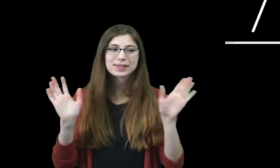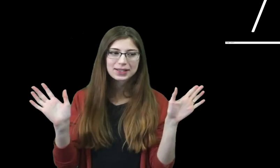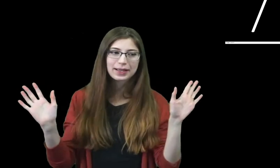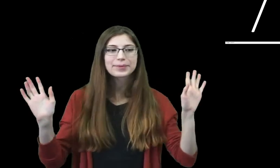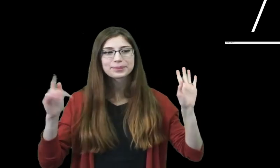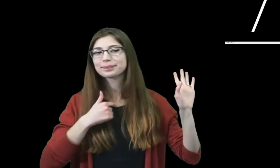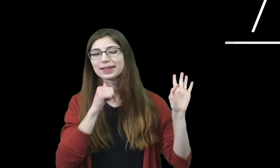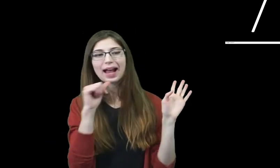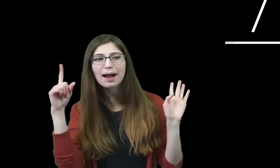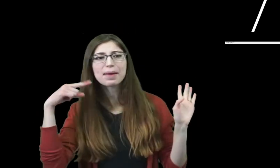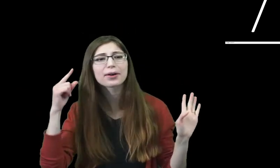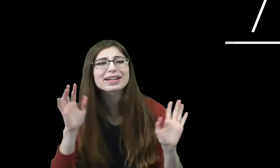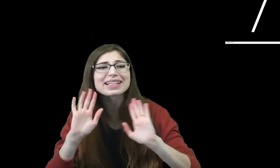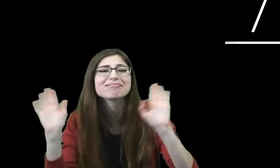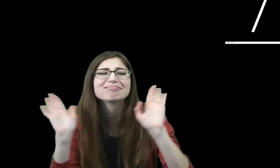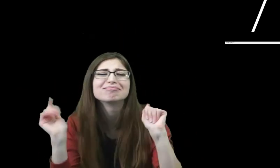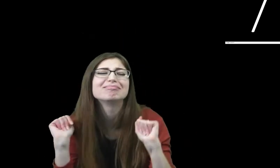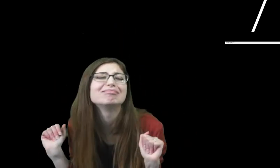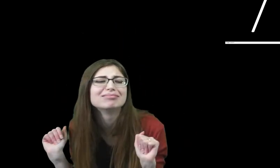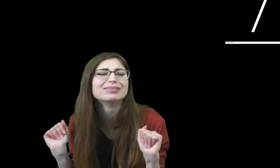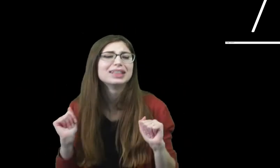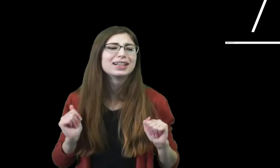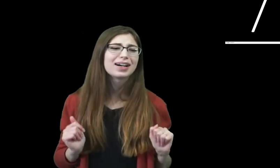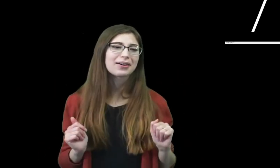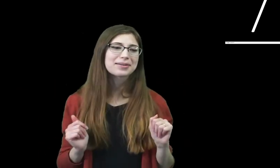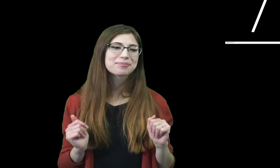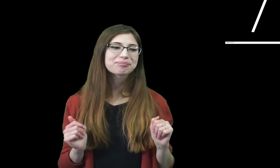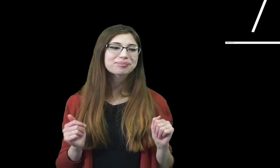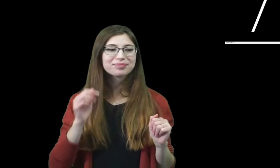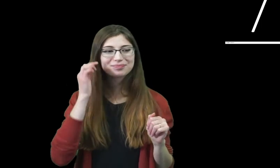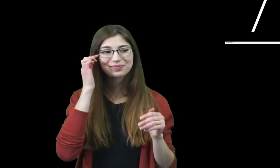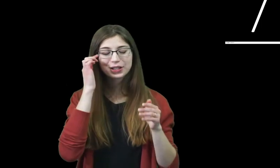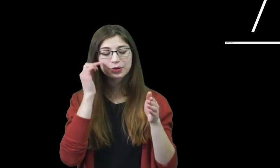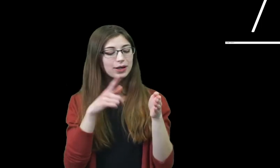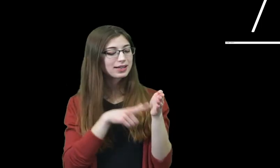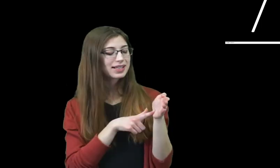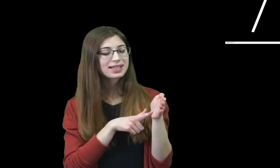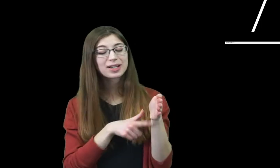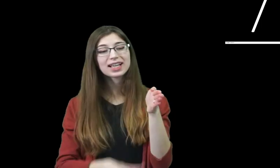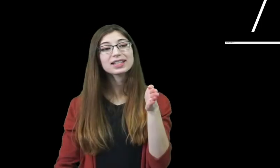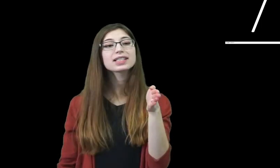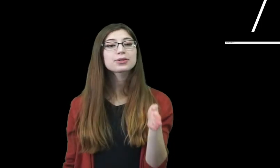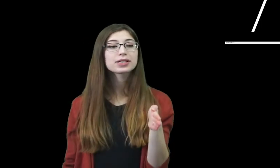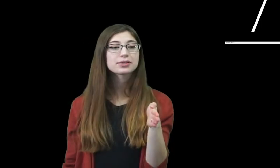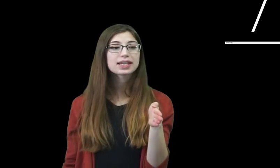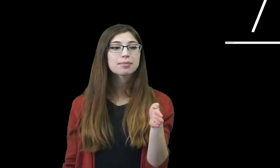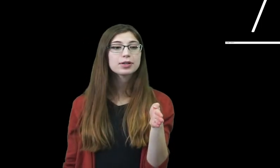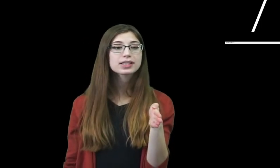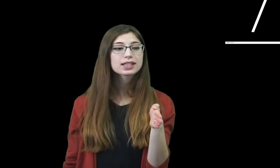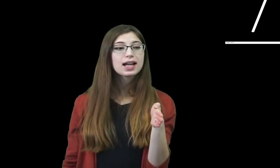Okay. I'm not crazy. All right. Your non-dominant hand is going to stay put, and